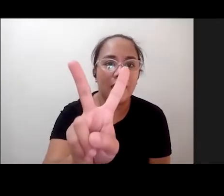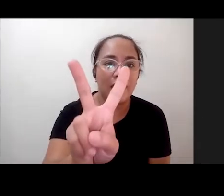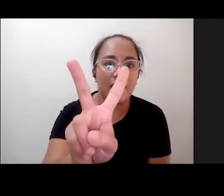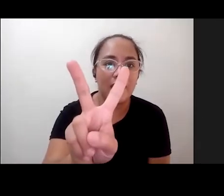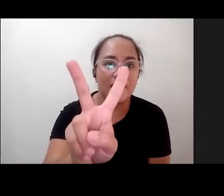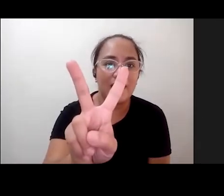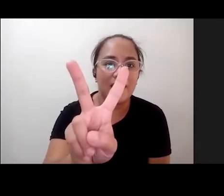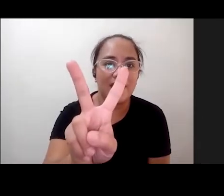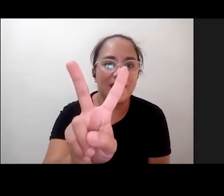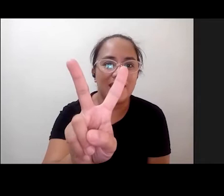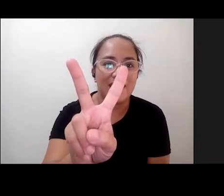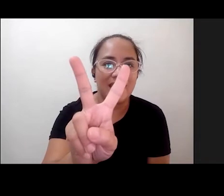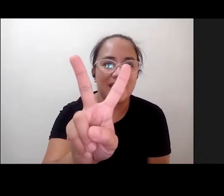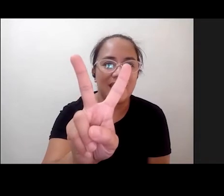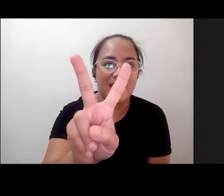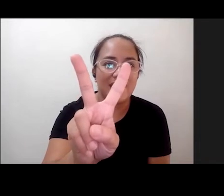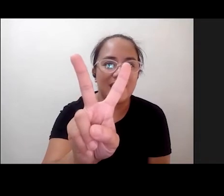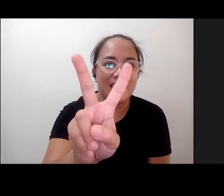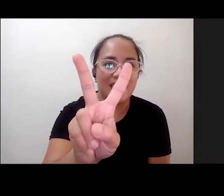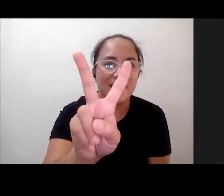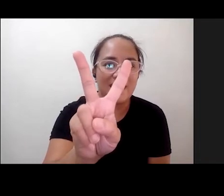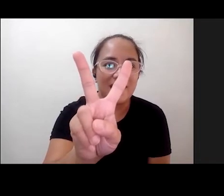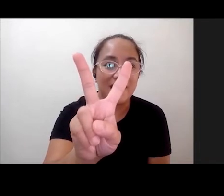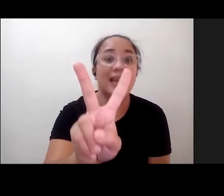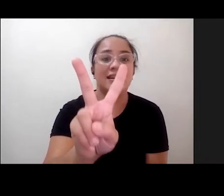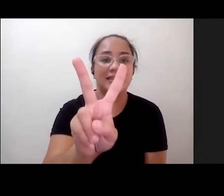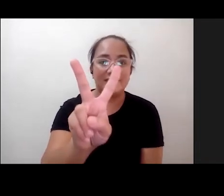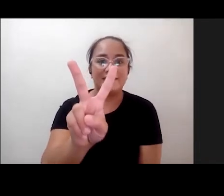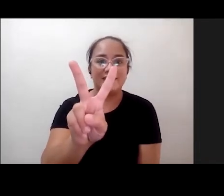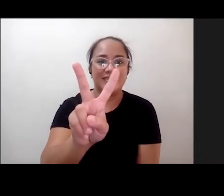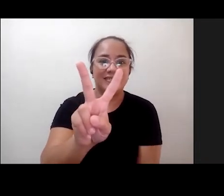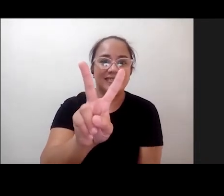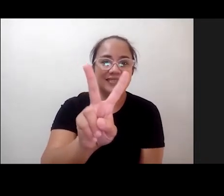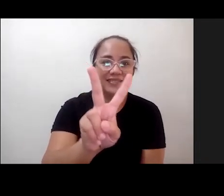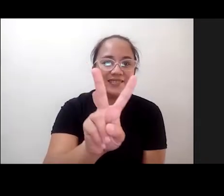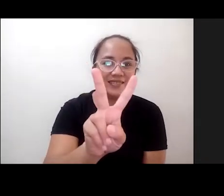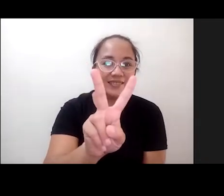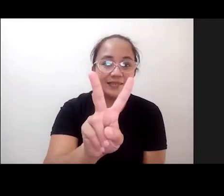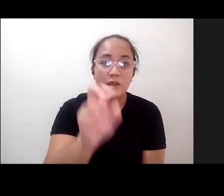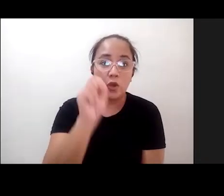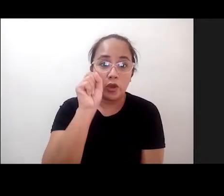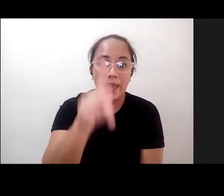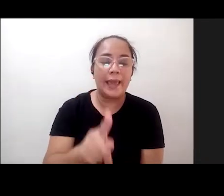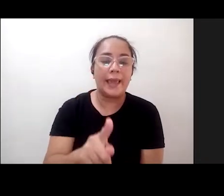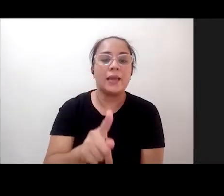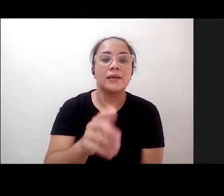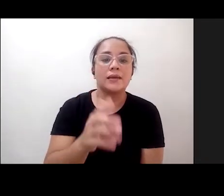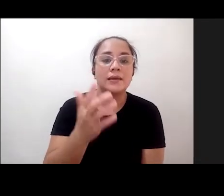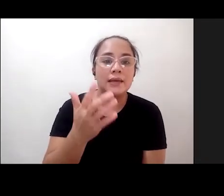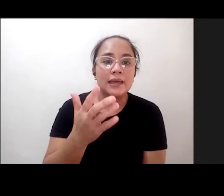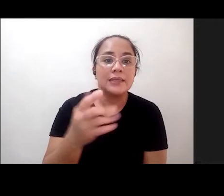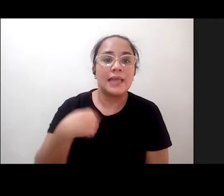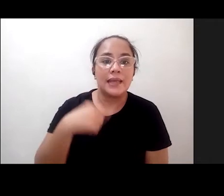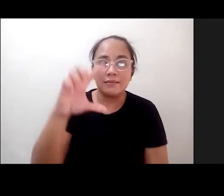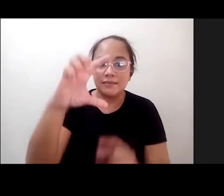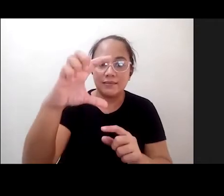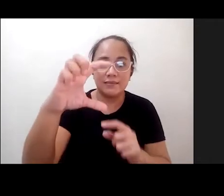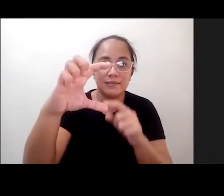Okay, now put V. Okay, and put bracket.